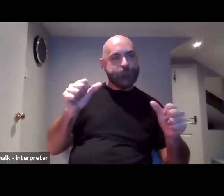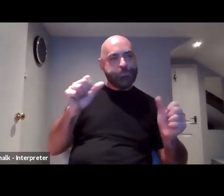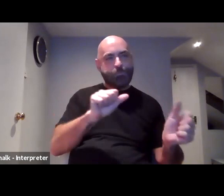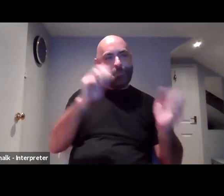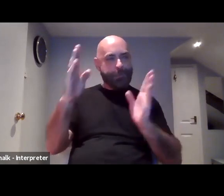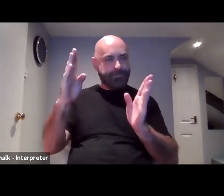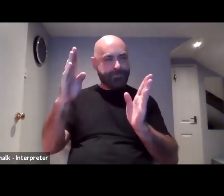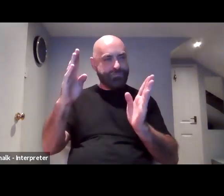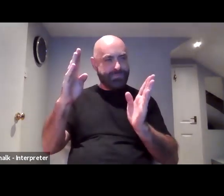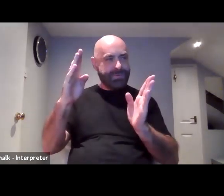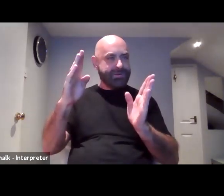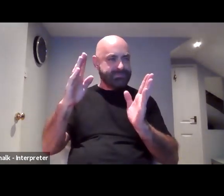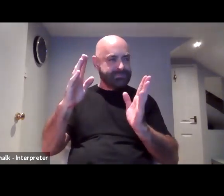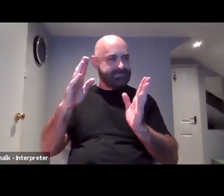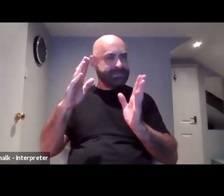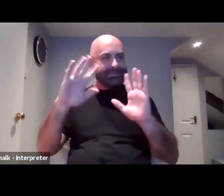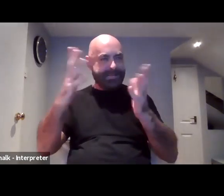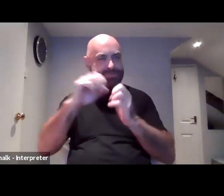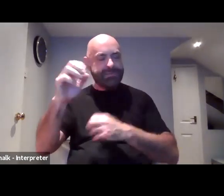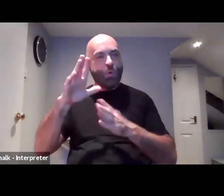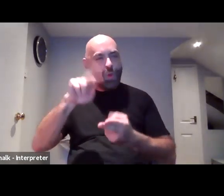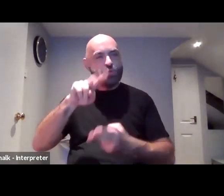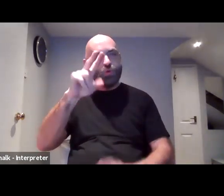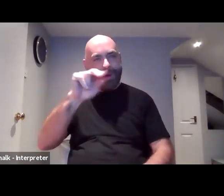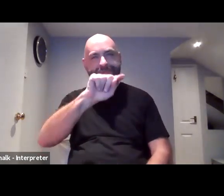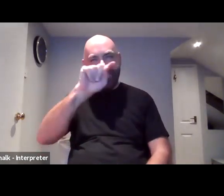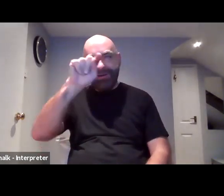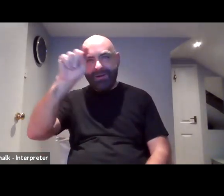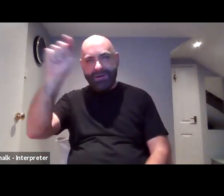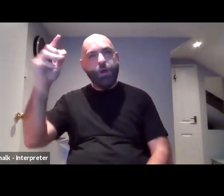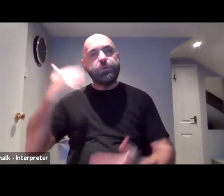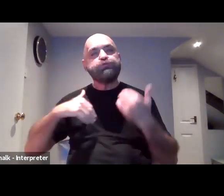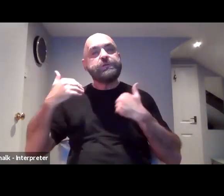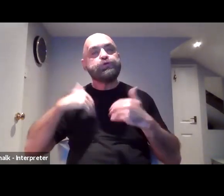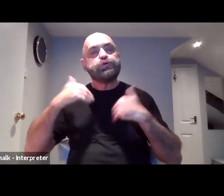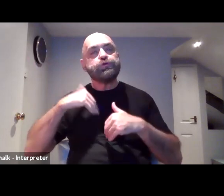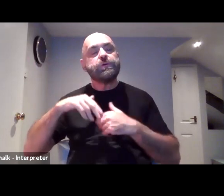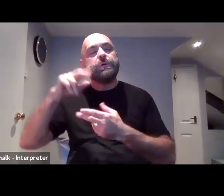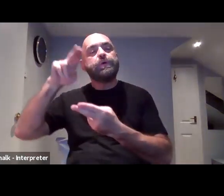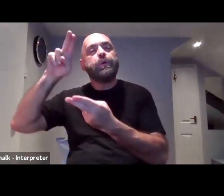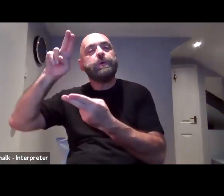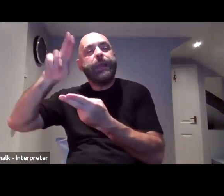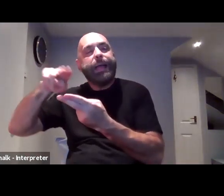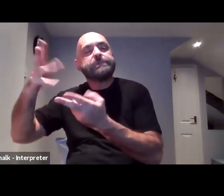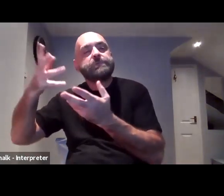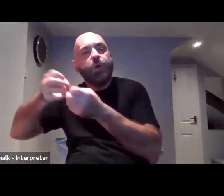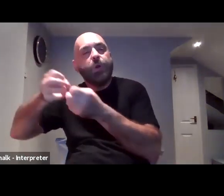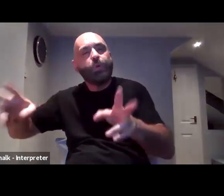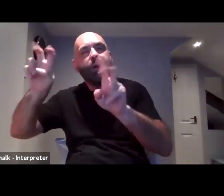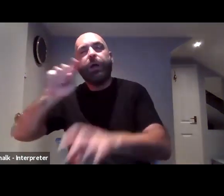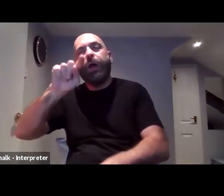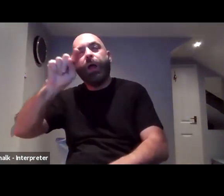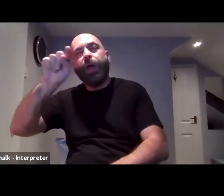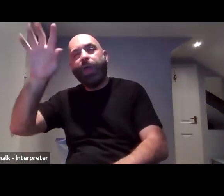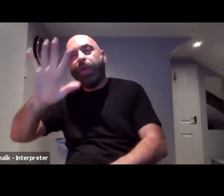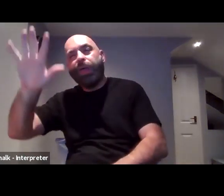will lose about 12% of their income. And then the richer you are, the less you lose. There's a bit of a drop up